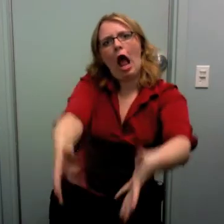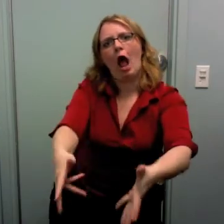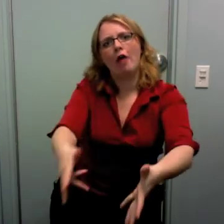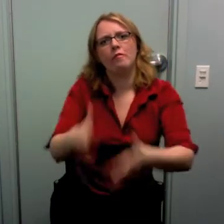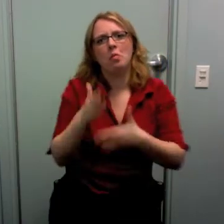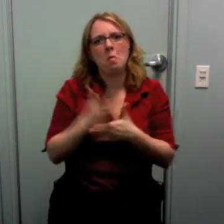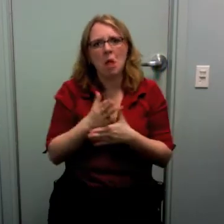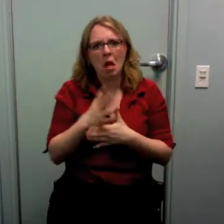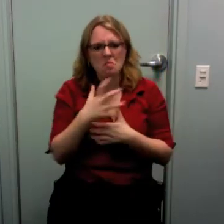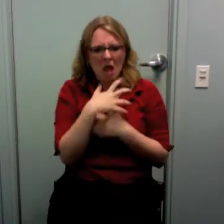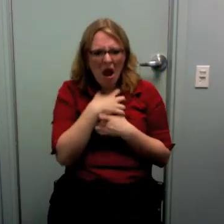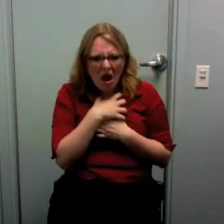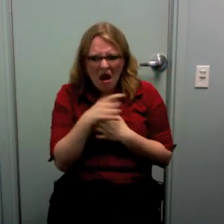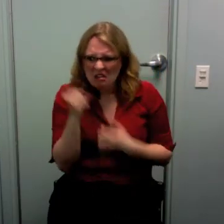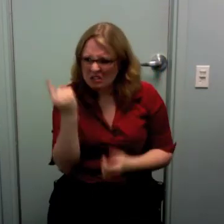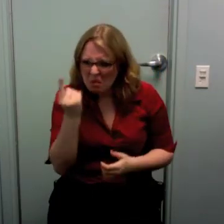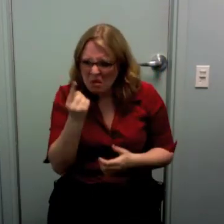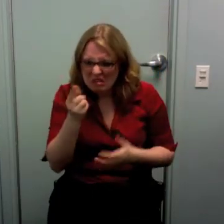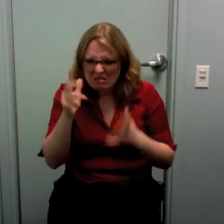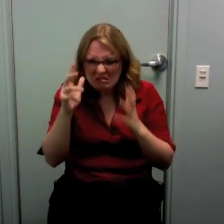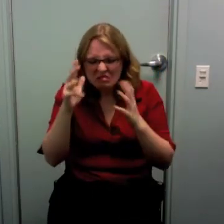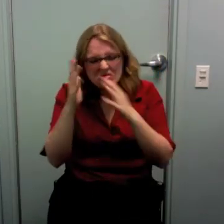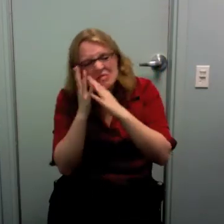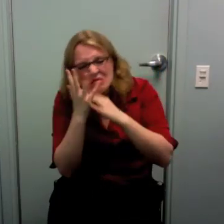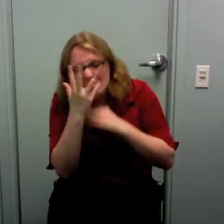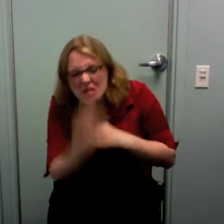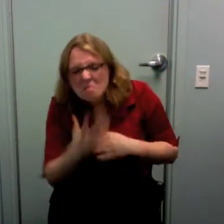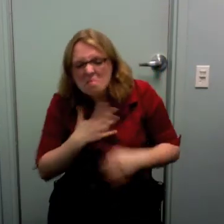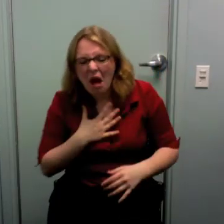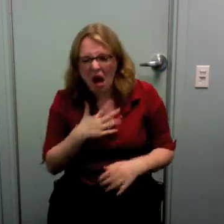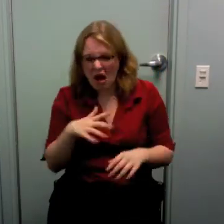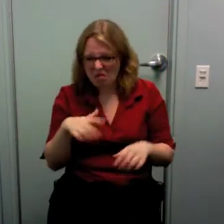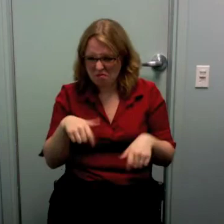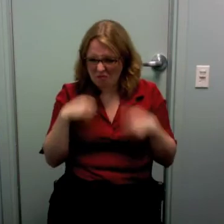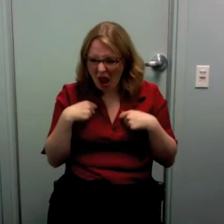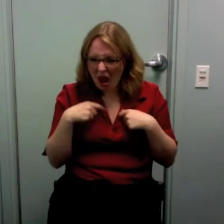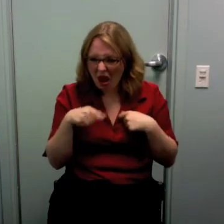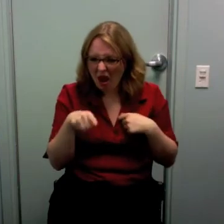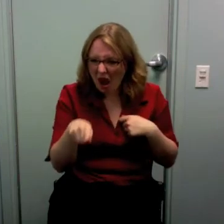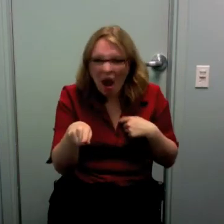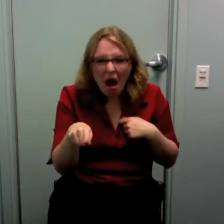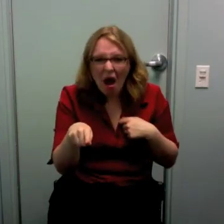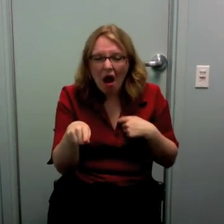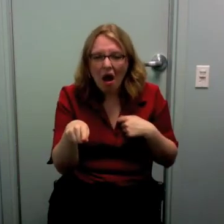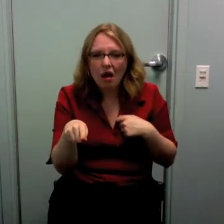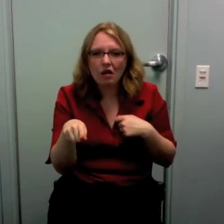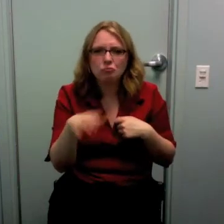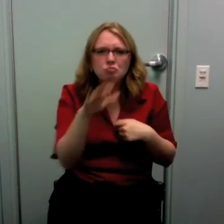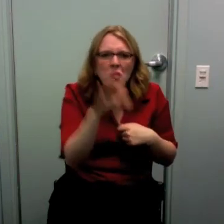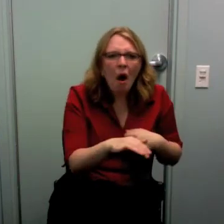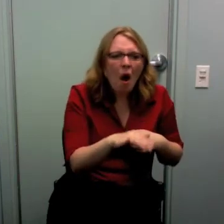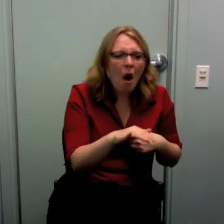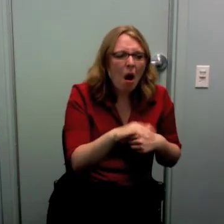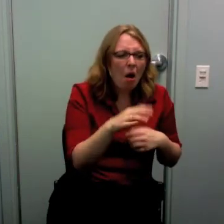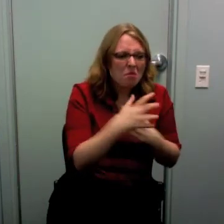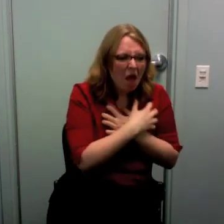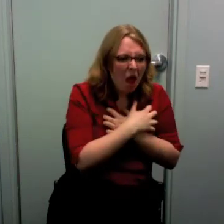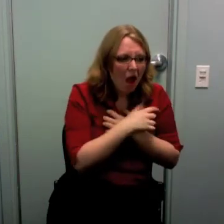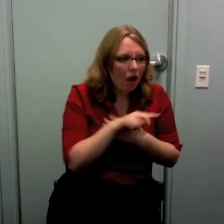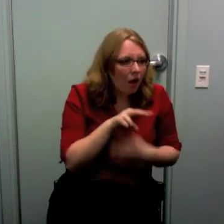his middle voice. And when the little small wee bear came to look at his bed, there was the bed cover in its